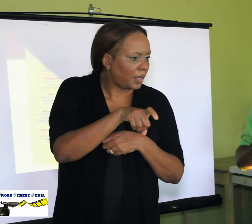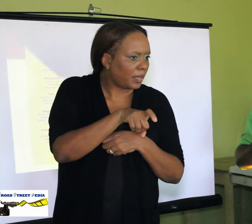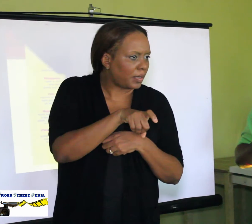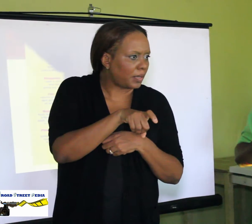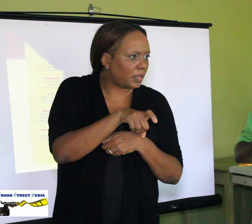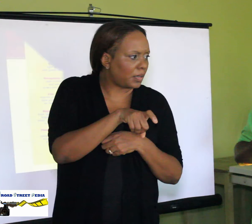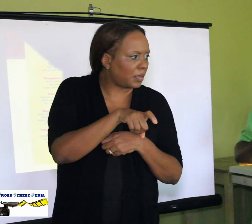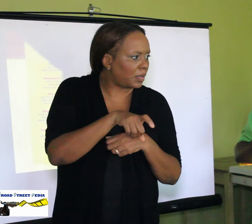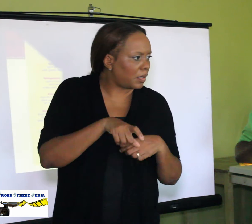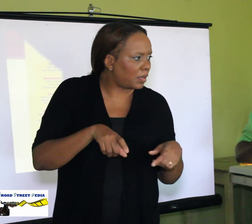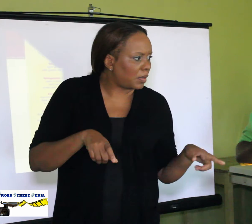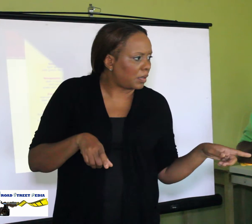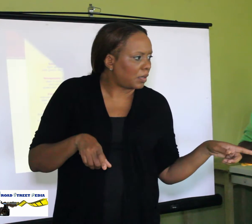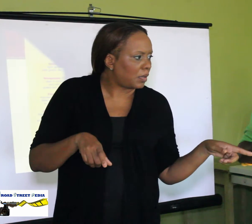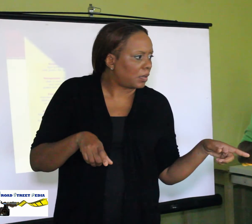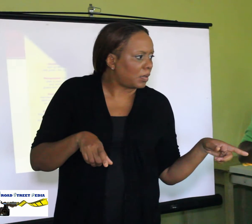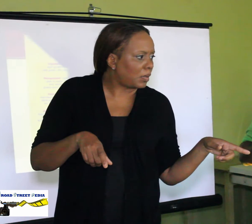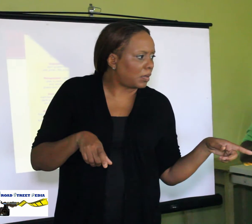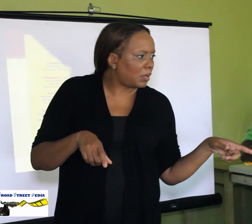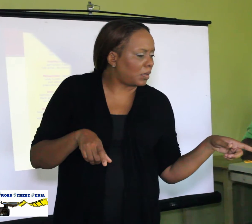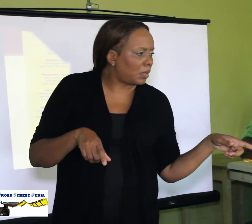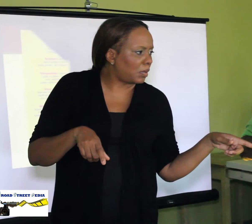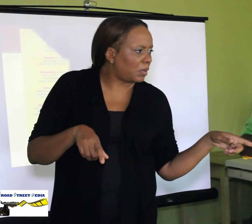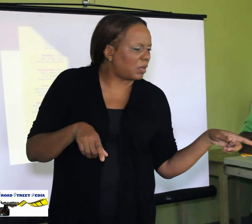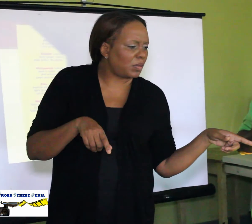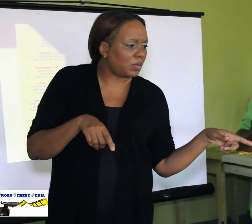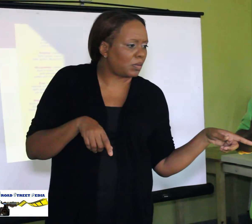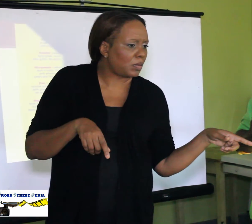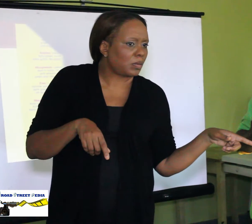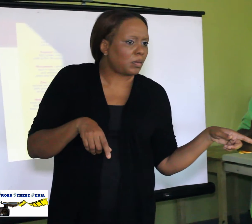mold. You will only place the